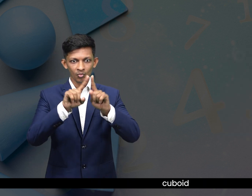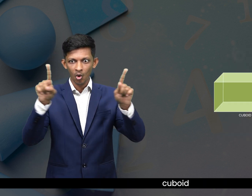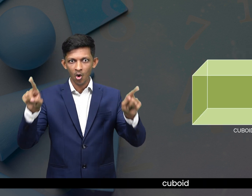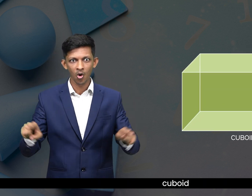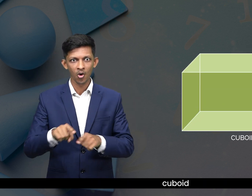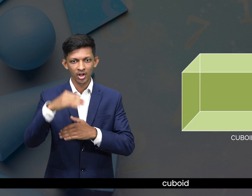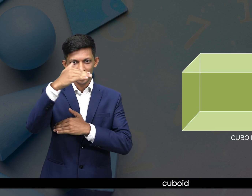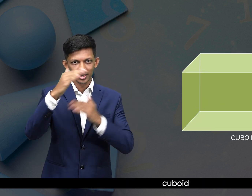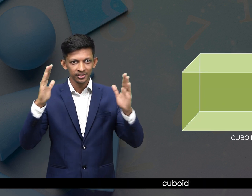cuboid,